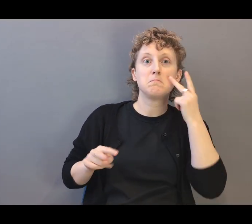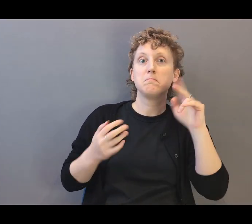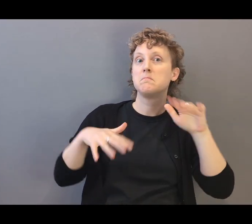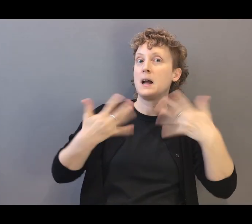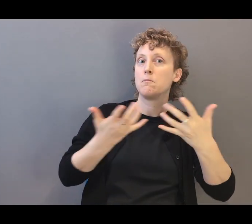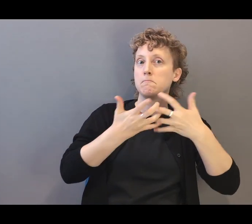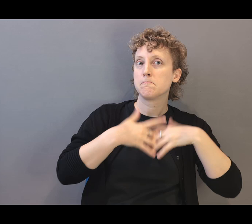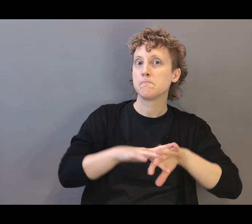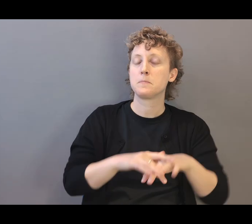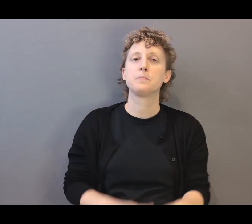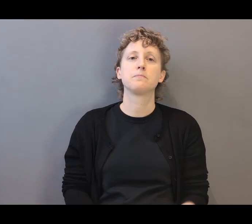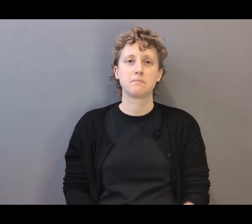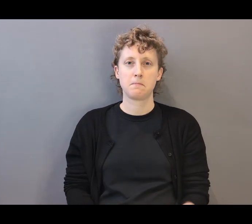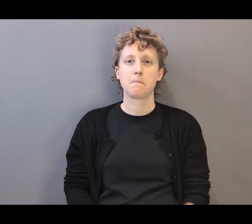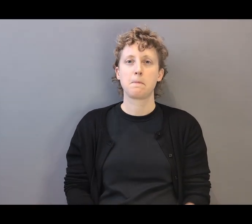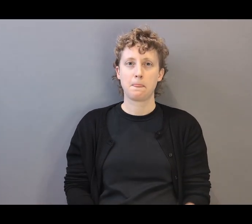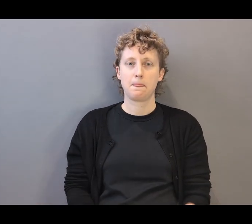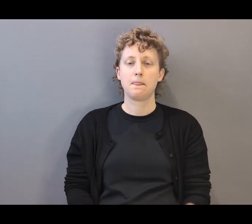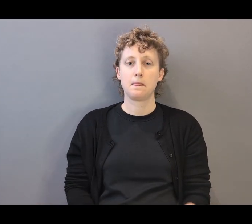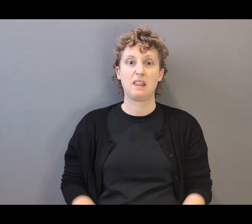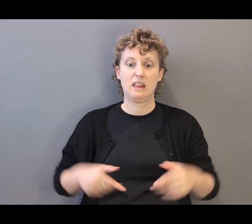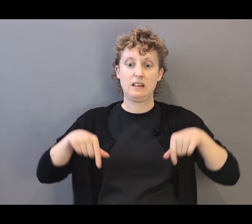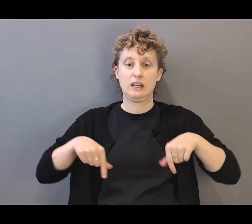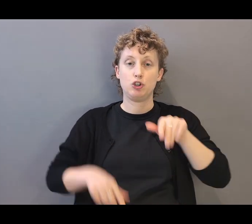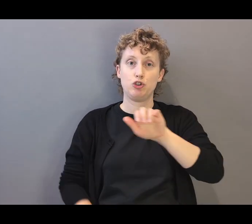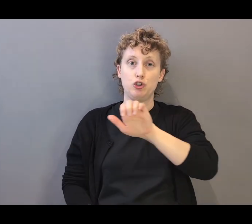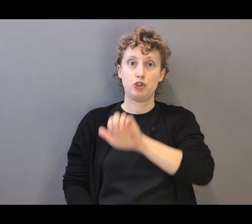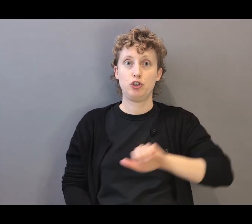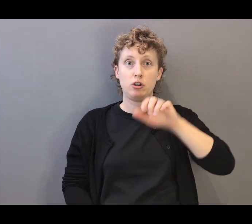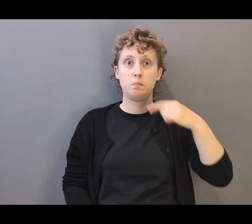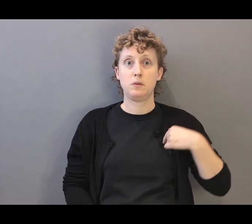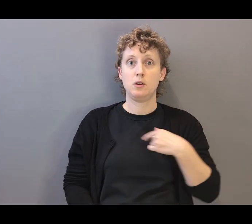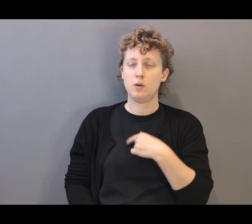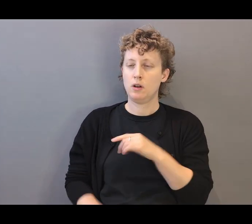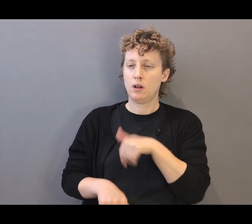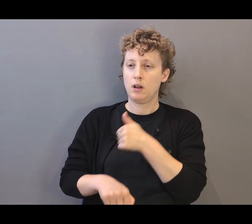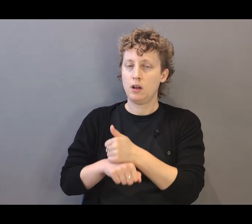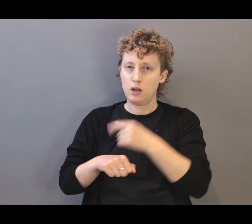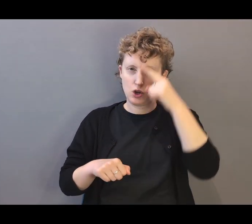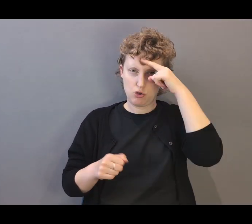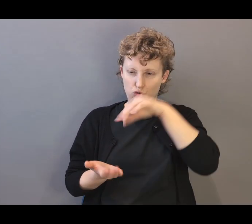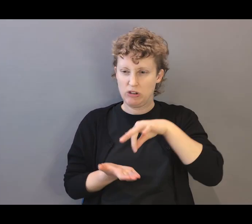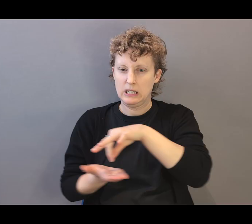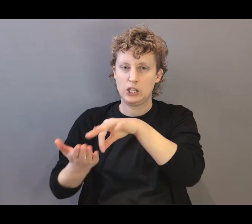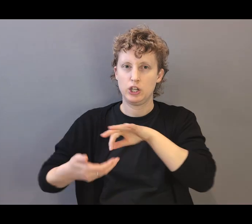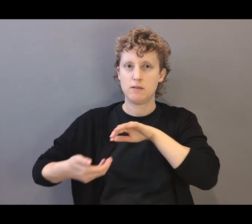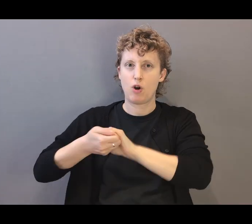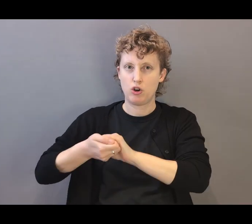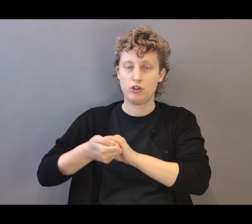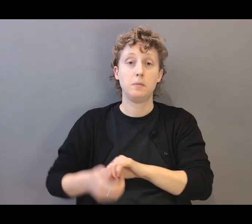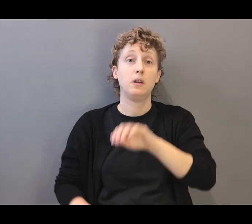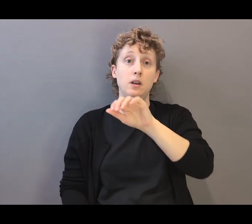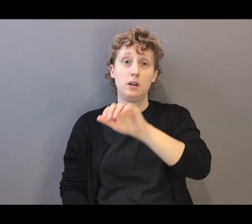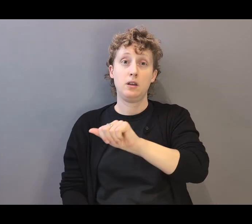In Europe, where I'm a bit closer to the fire, we have also established more strategic partnerships, for example, with the AAATE,